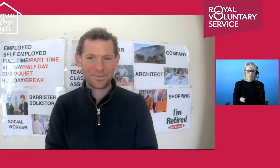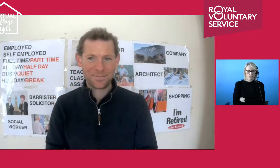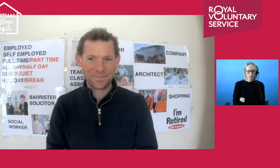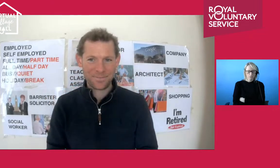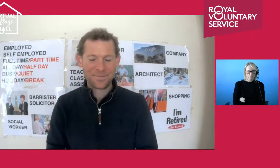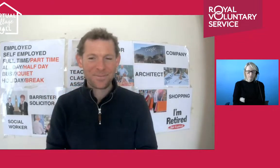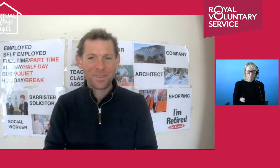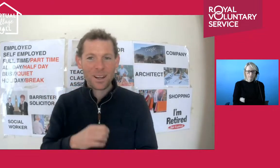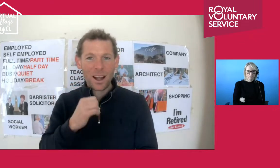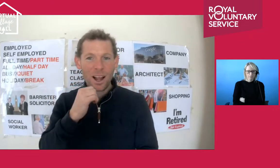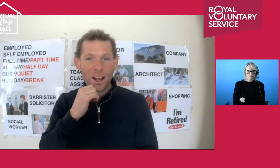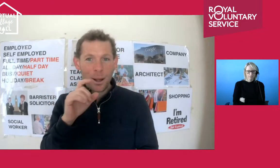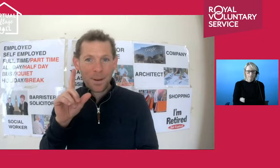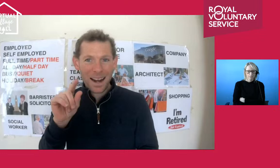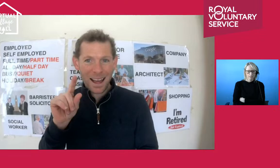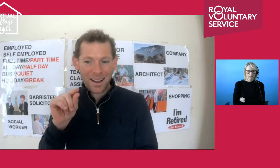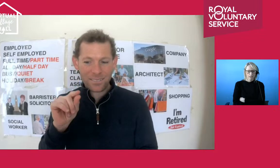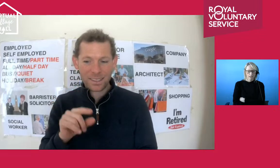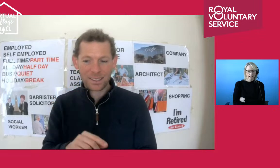barrister.